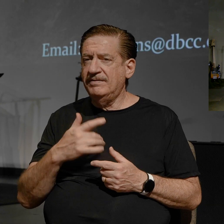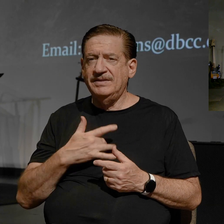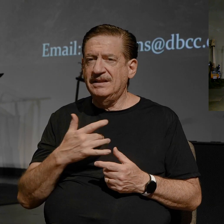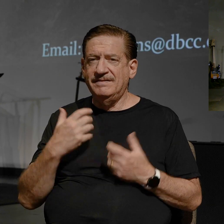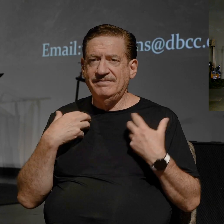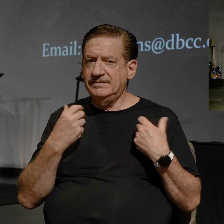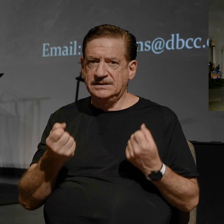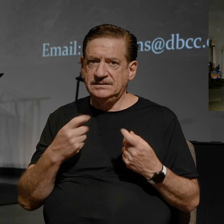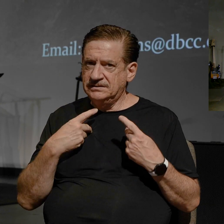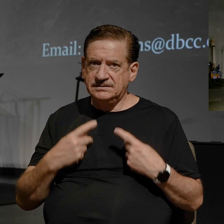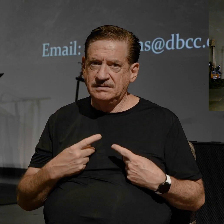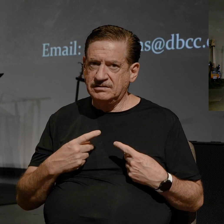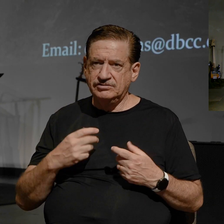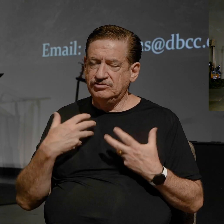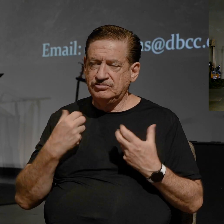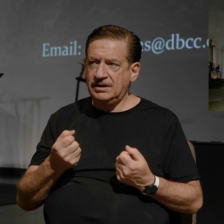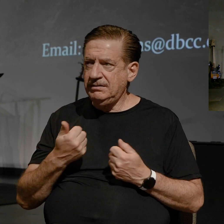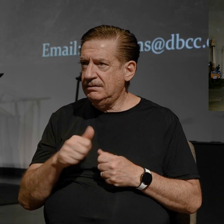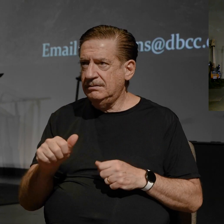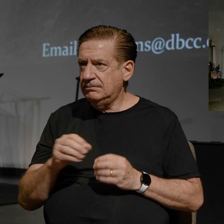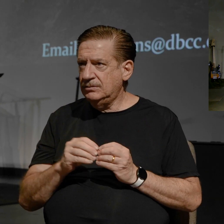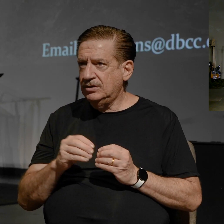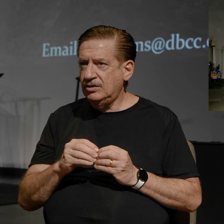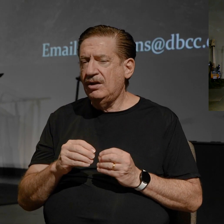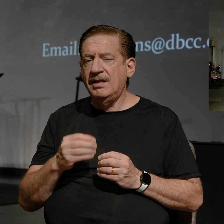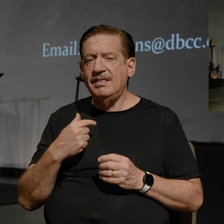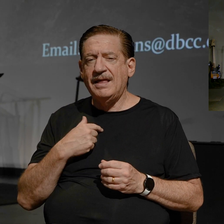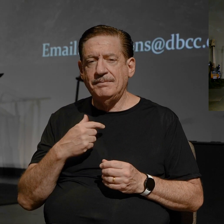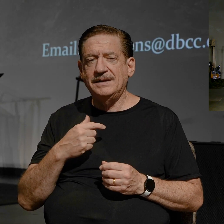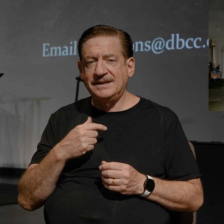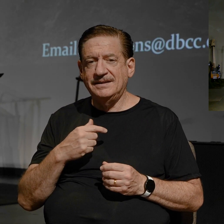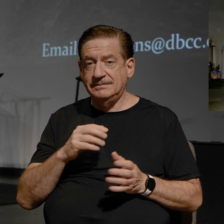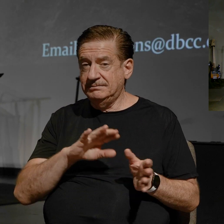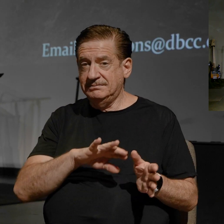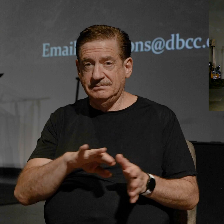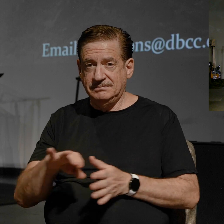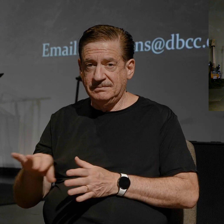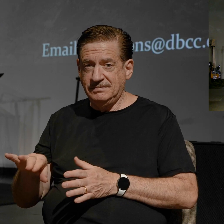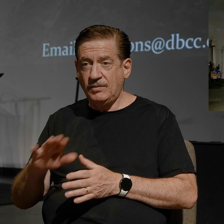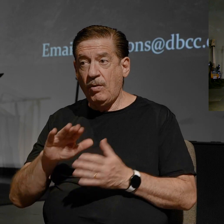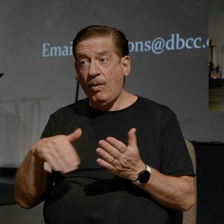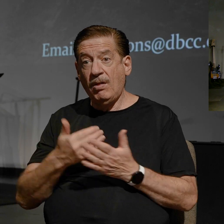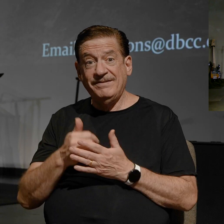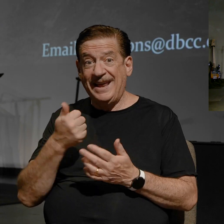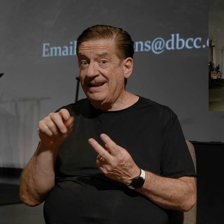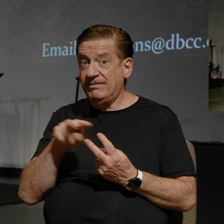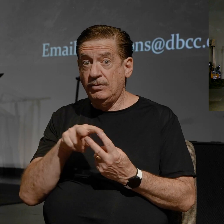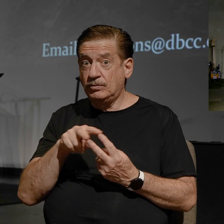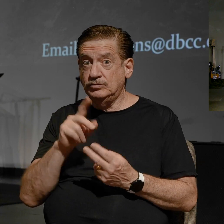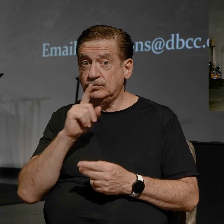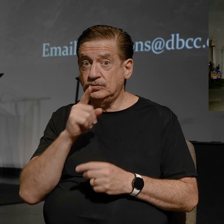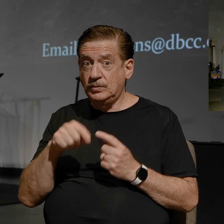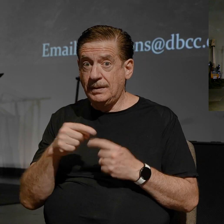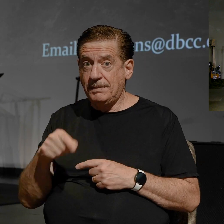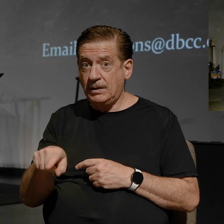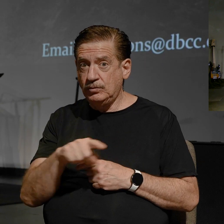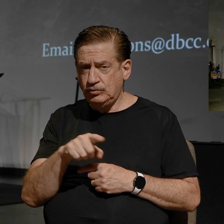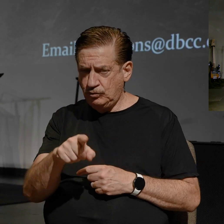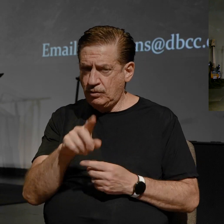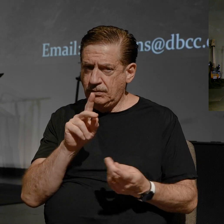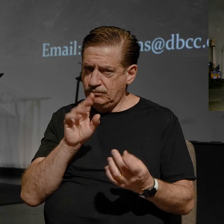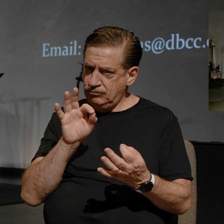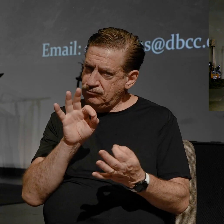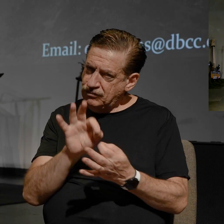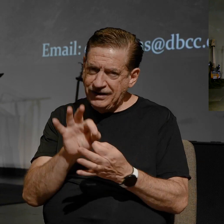physical strength anymore. Let me just say to all of those that if any of those are true about you, you are a perfect